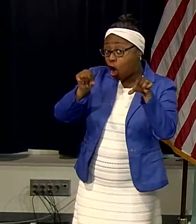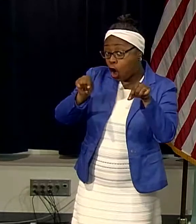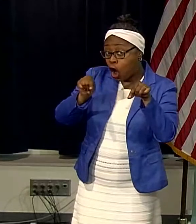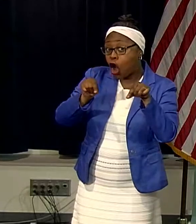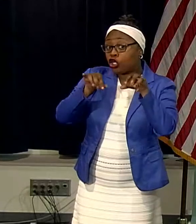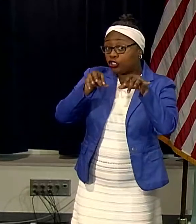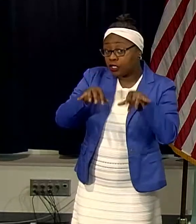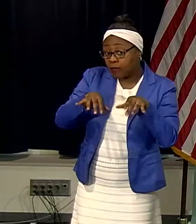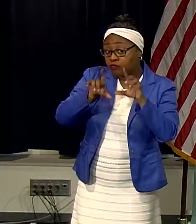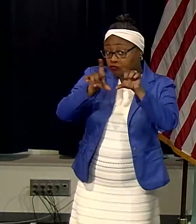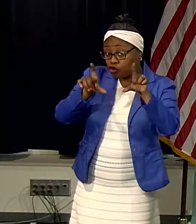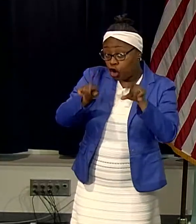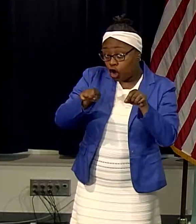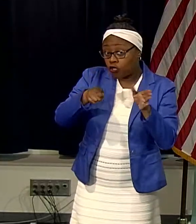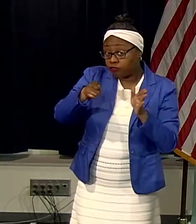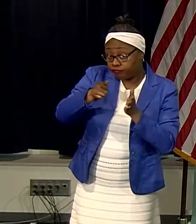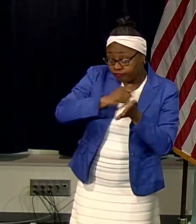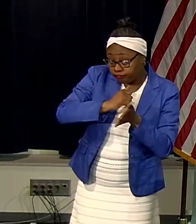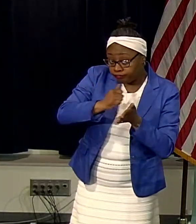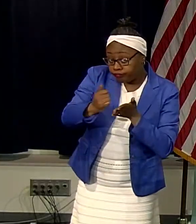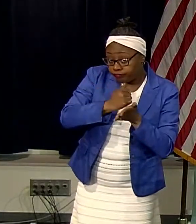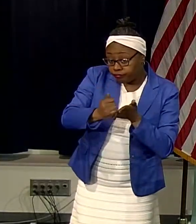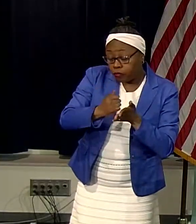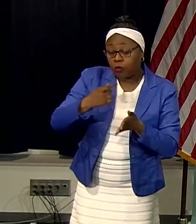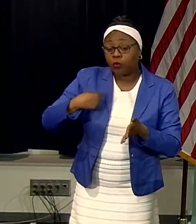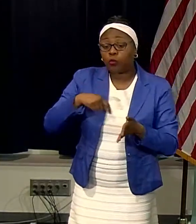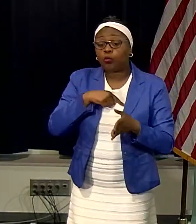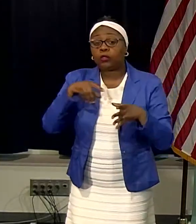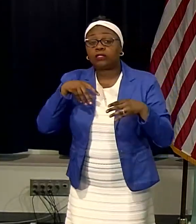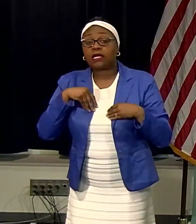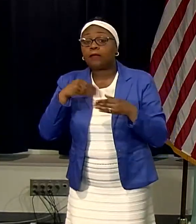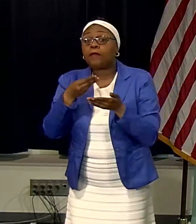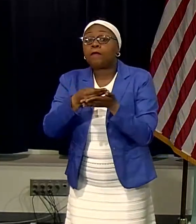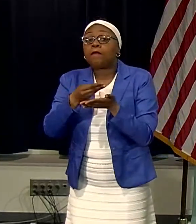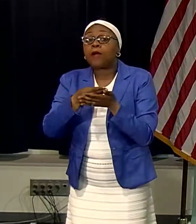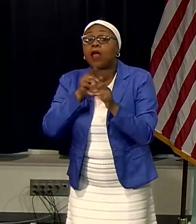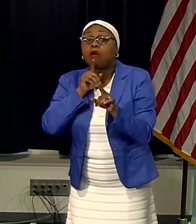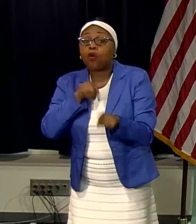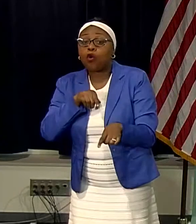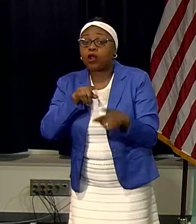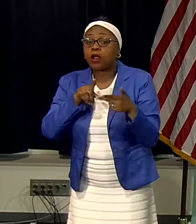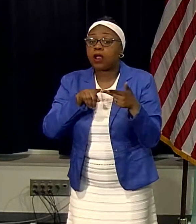file. We do also take money orders and cashier's check as well.